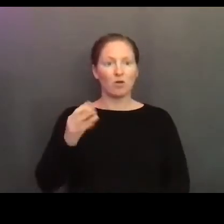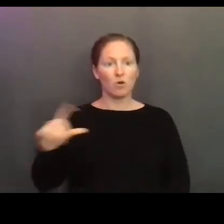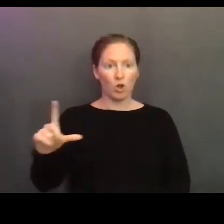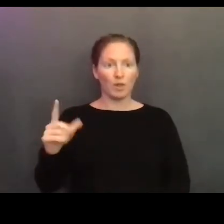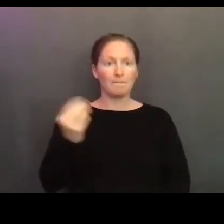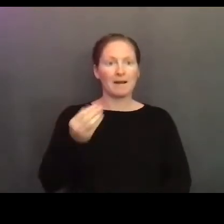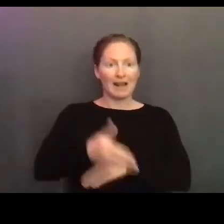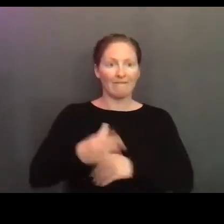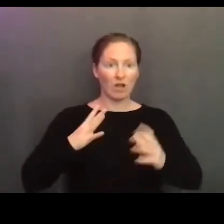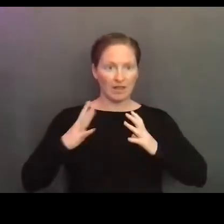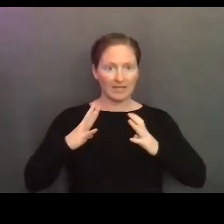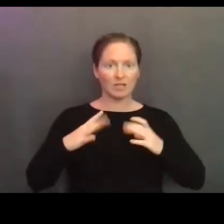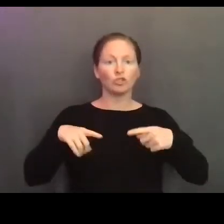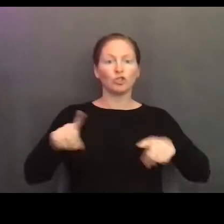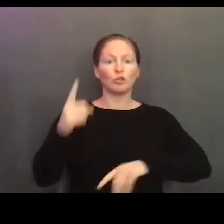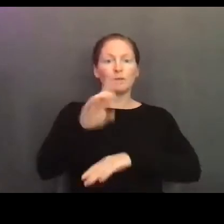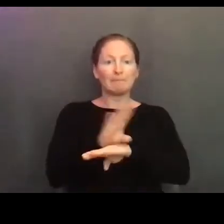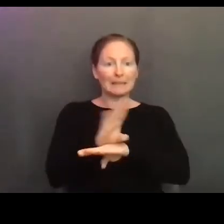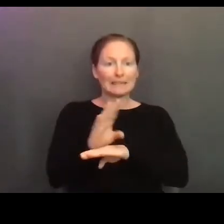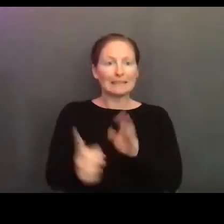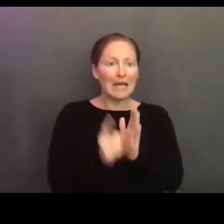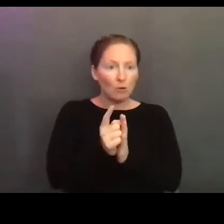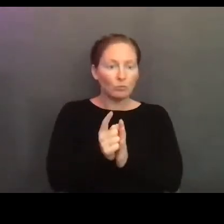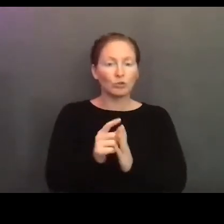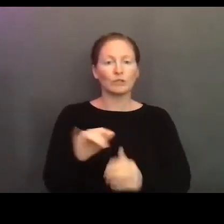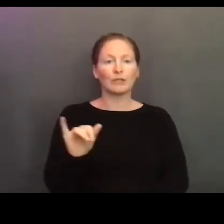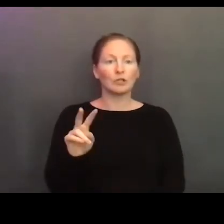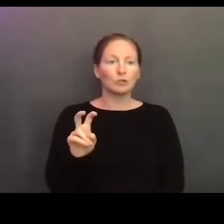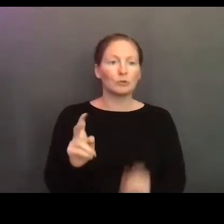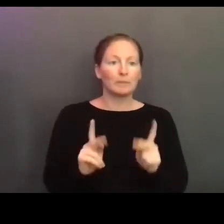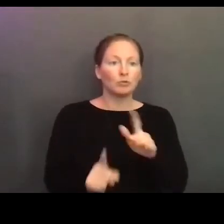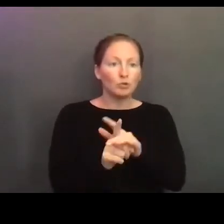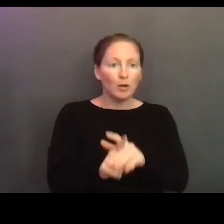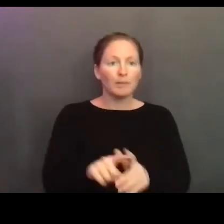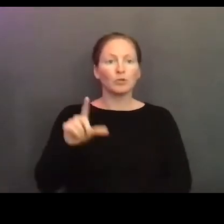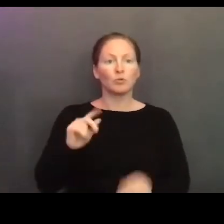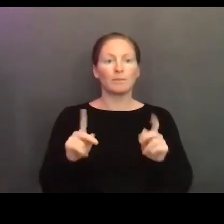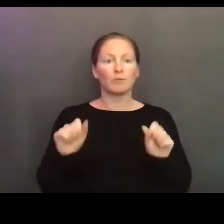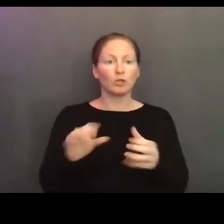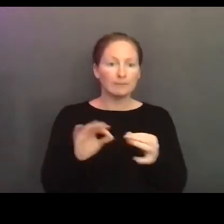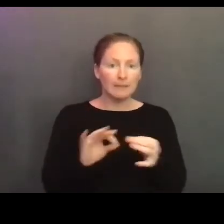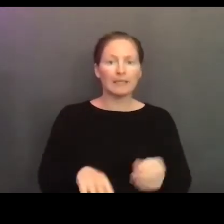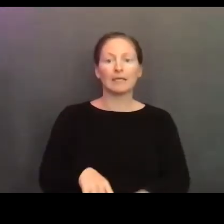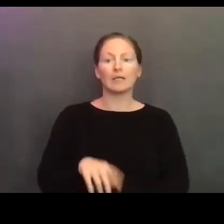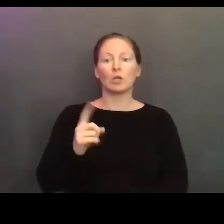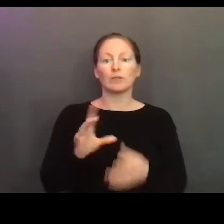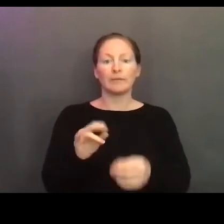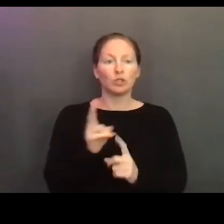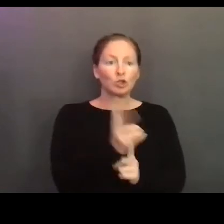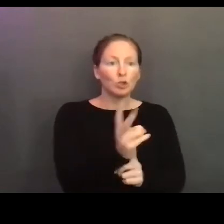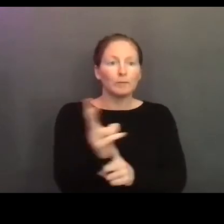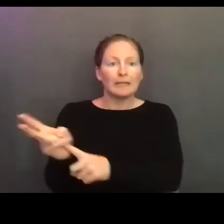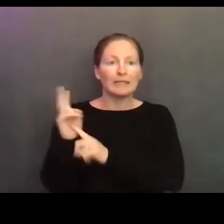the holidays, during business hours. Only, you know, like 200 people could attend, only 20 people could speak. You could only speak for 2 minutes. You